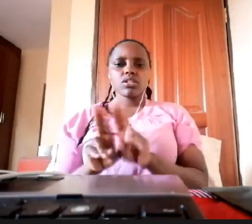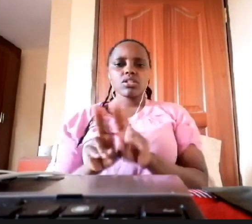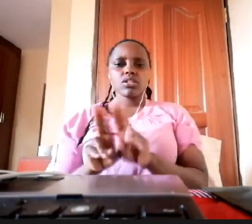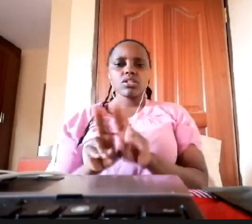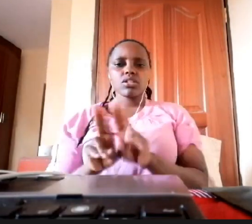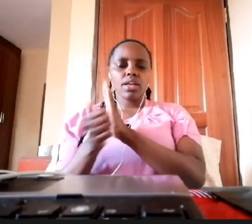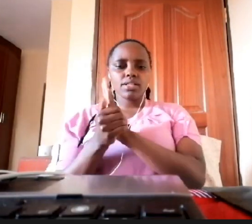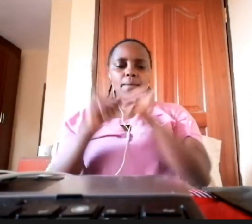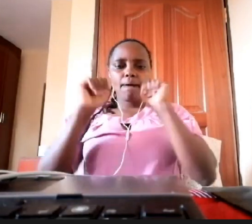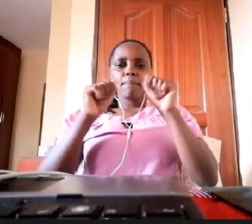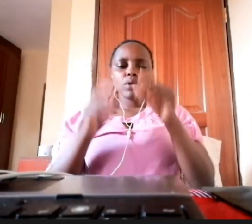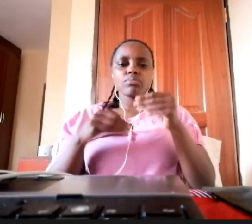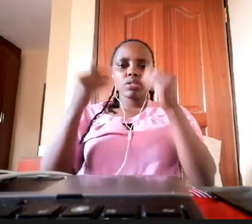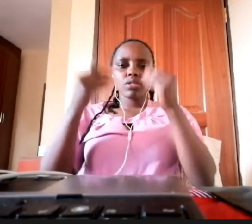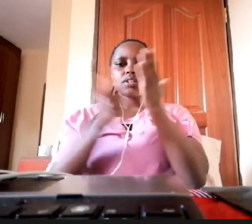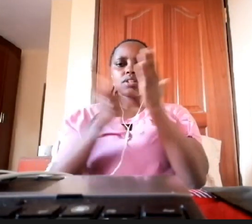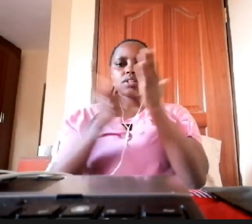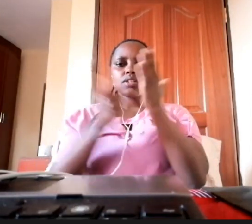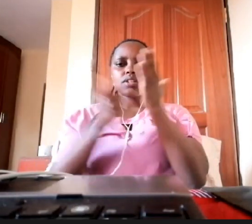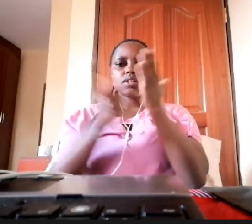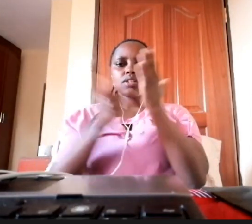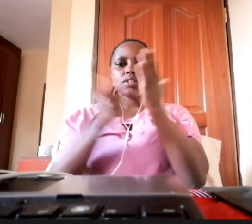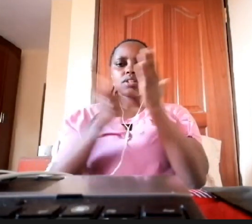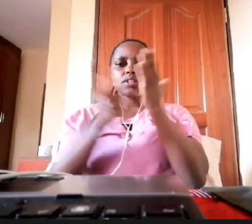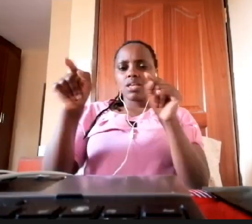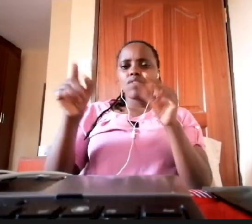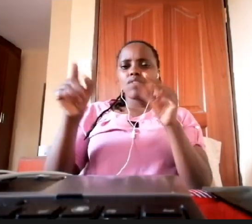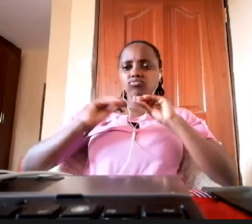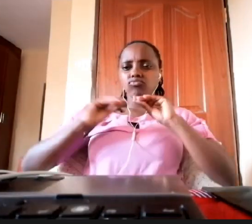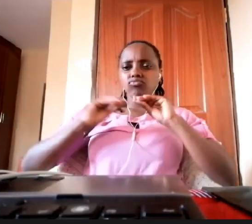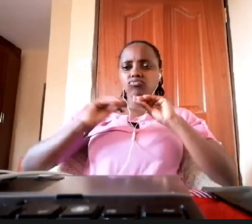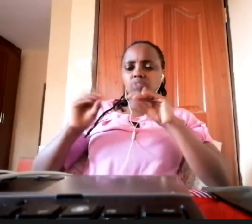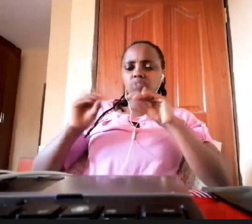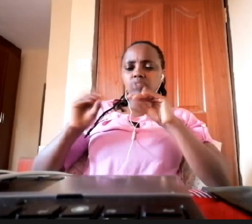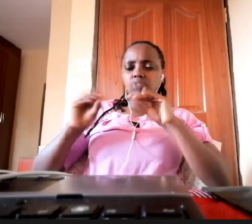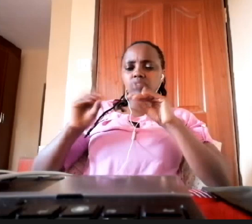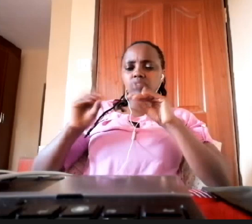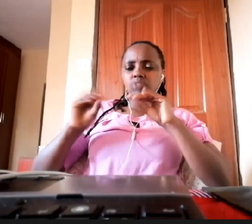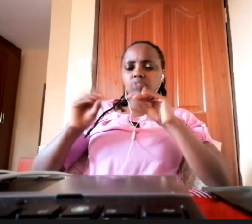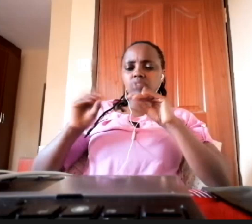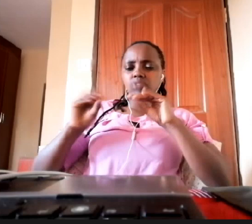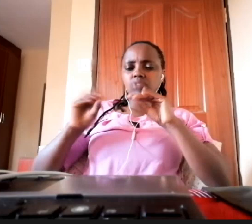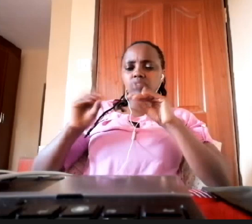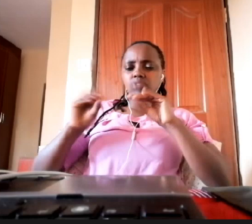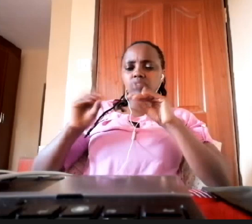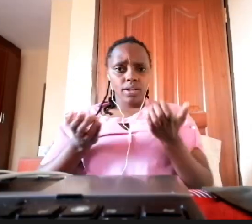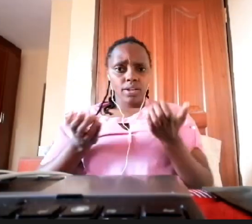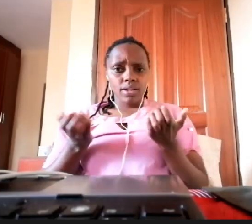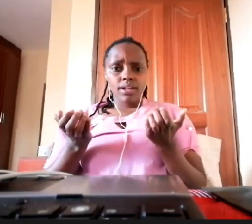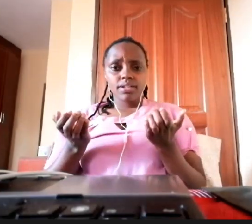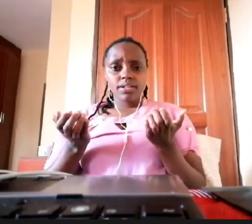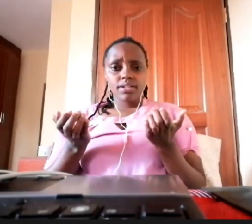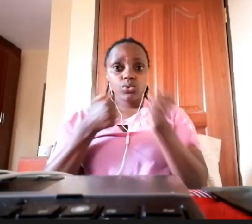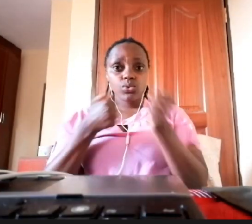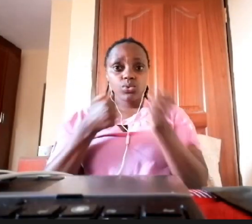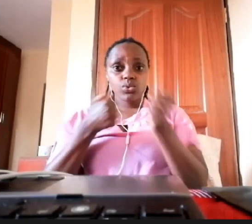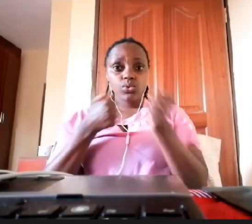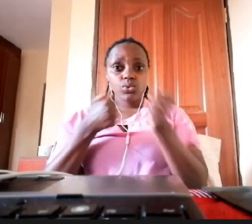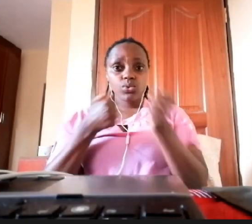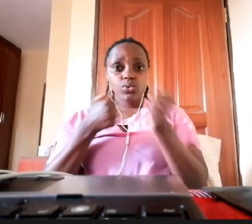experts can give technical expertise to enable them sensitize on this matter. We also need to